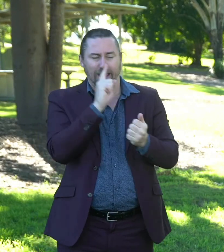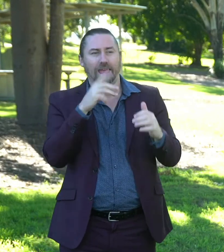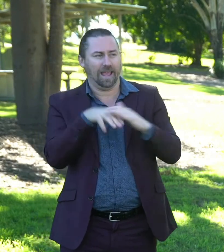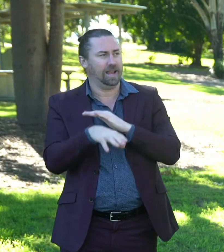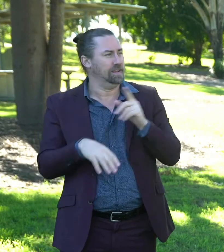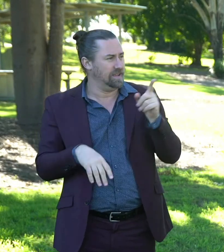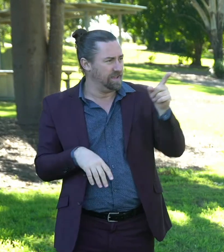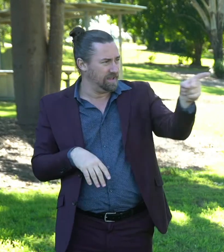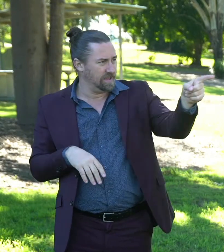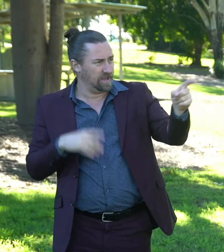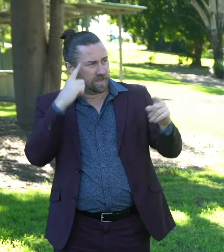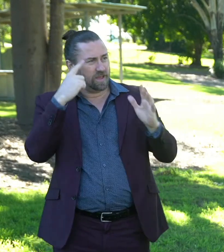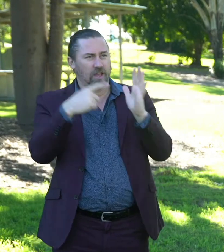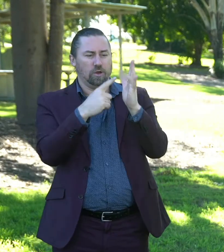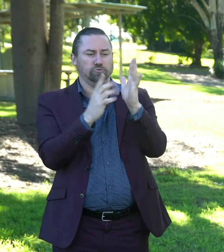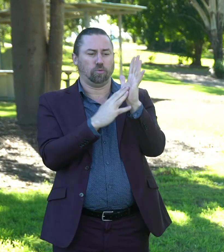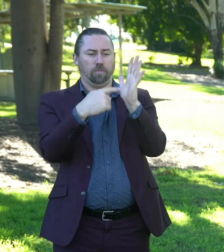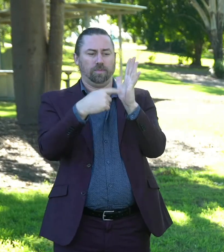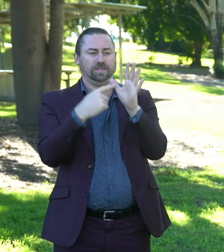Yep.